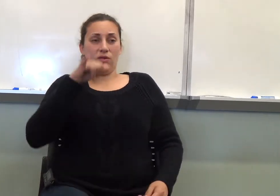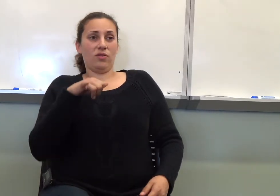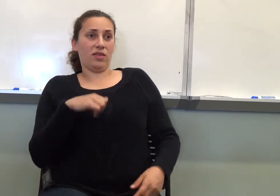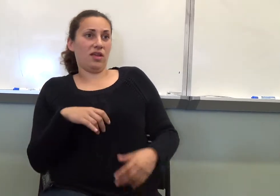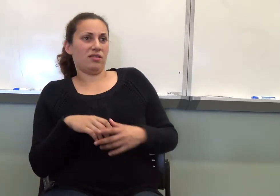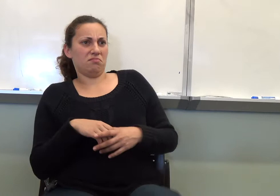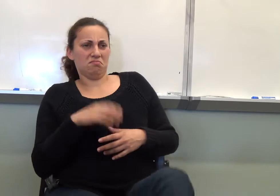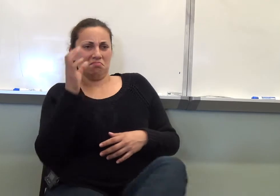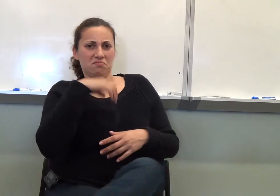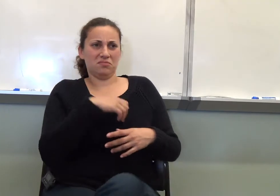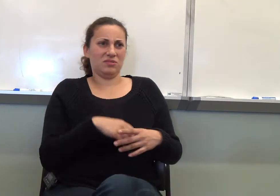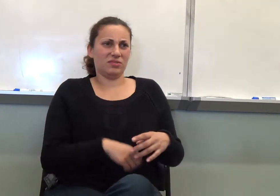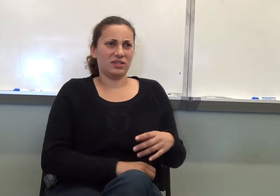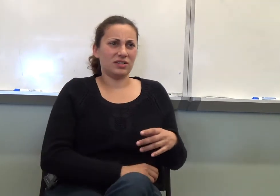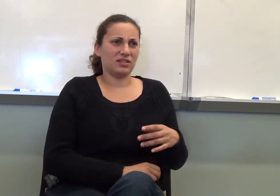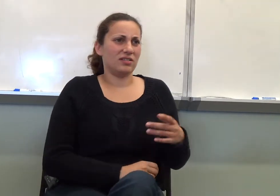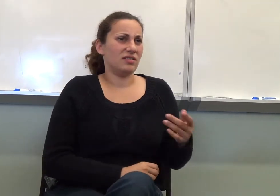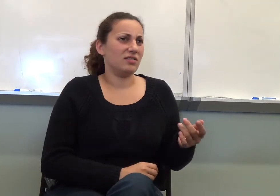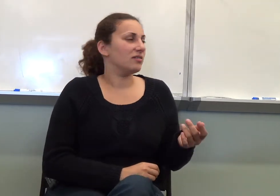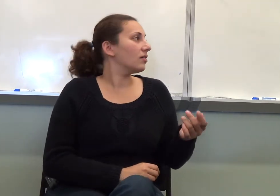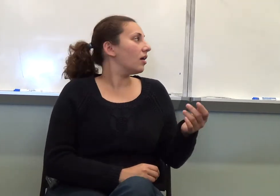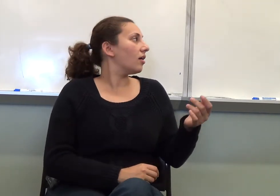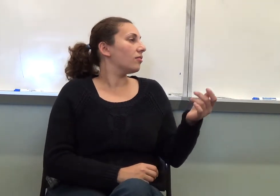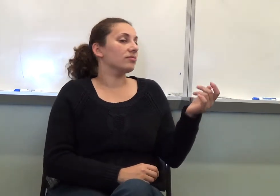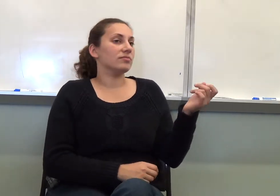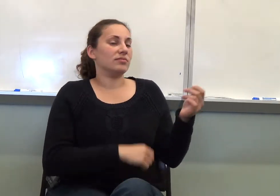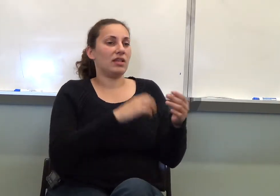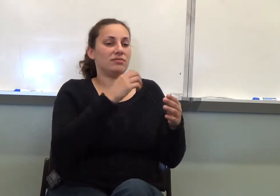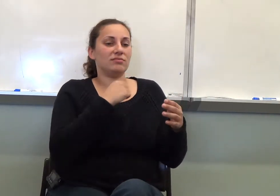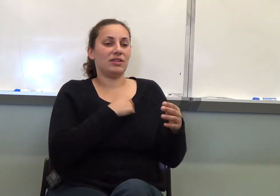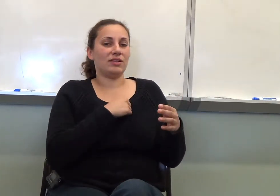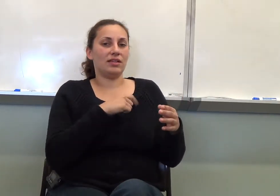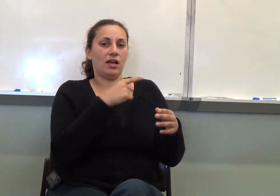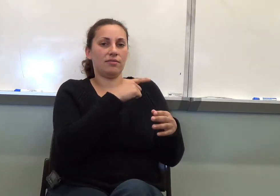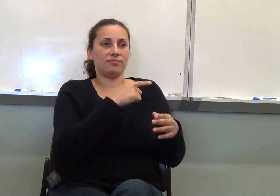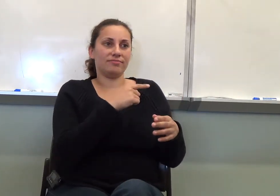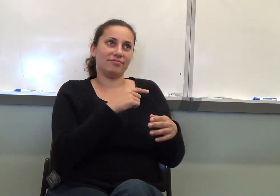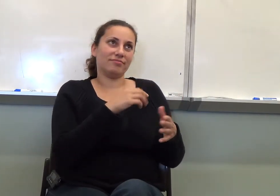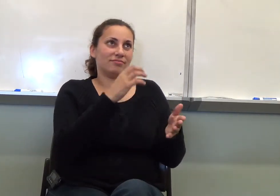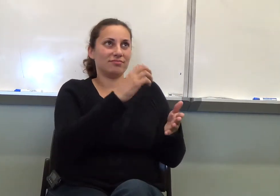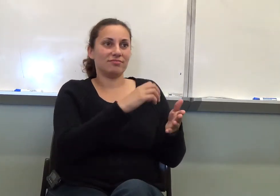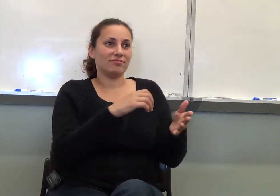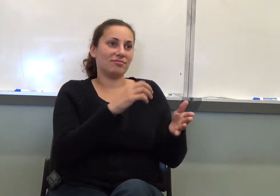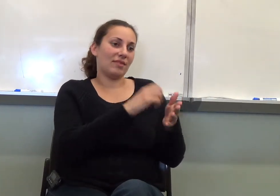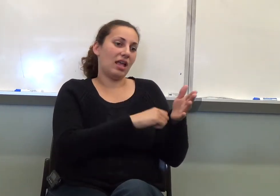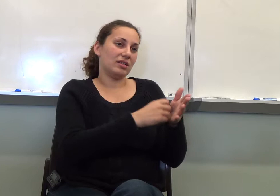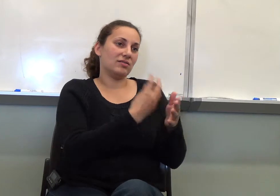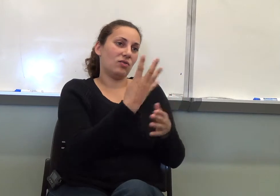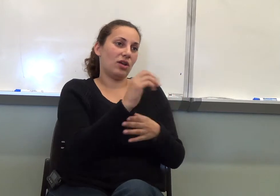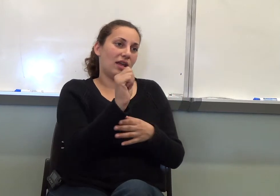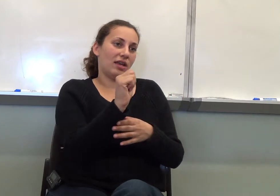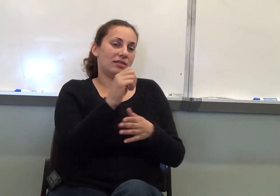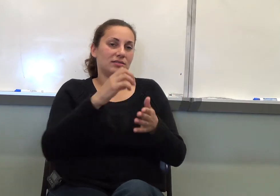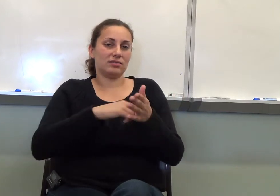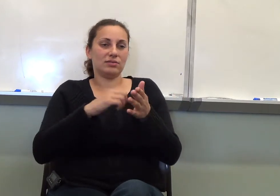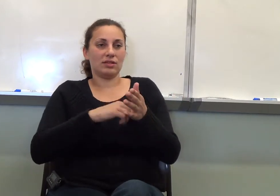a side thing here. -4A subtract 5B. All right, that's like taking a -1